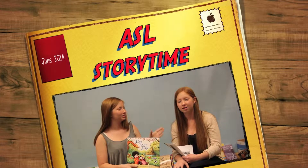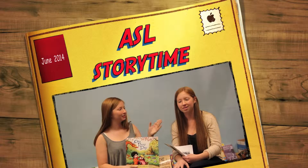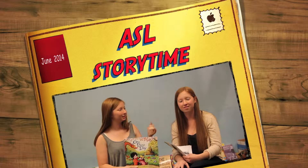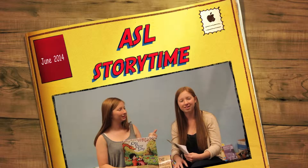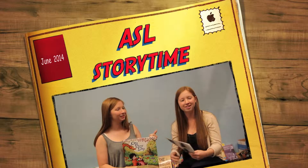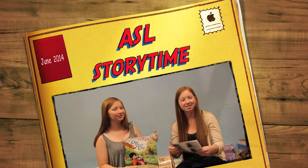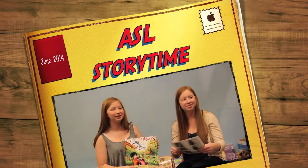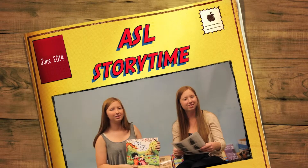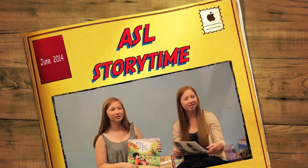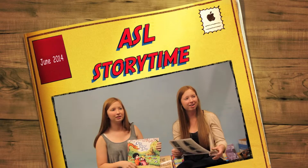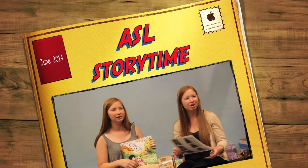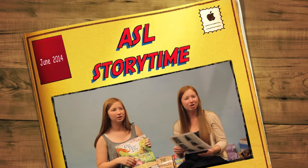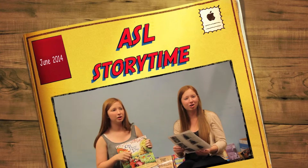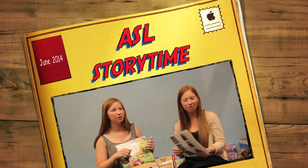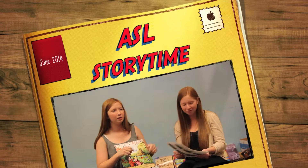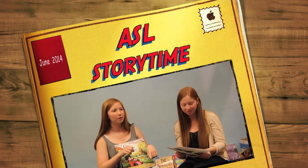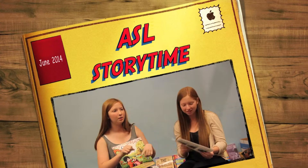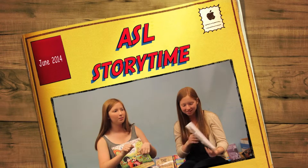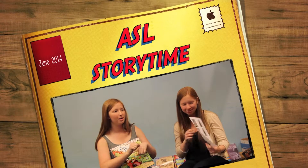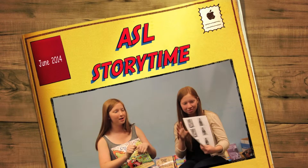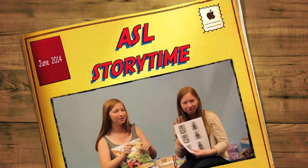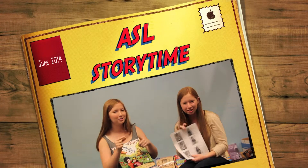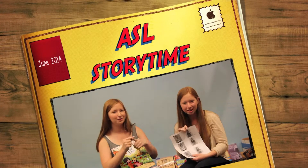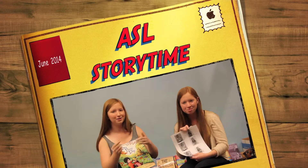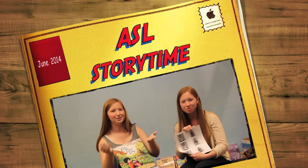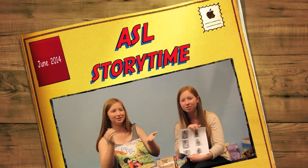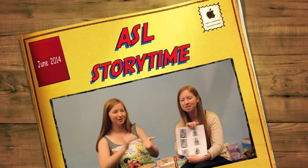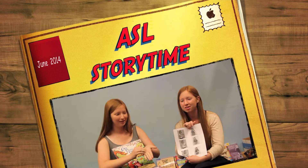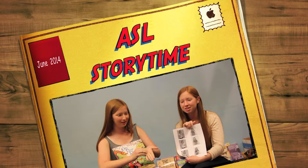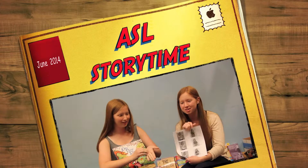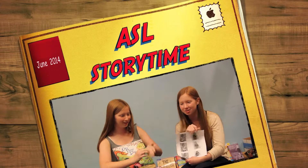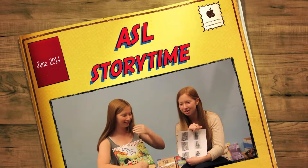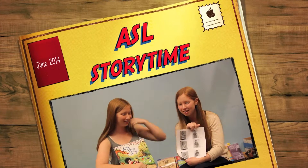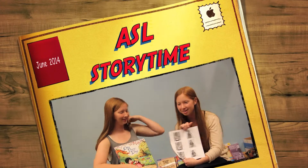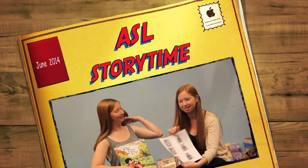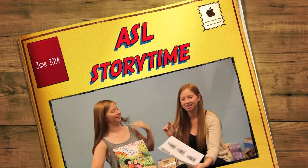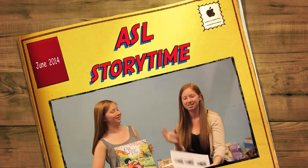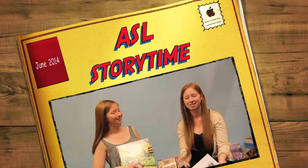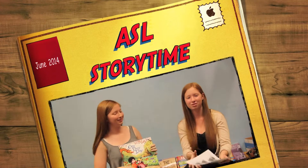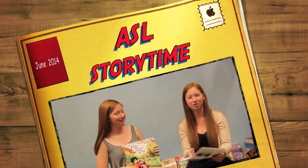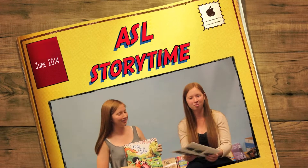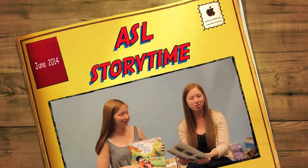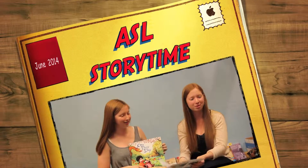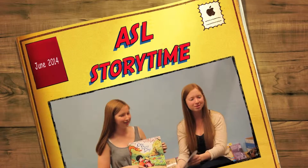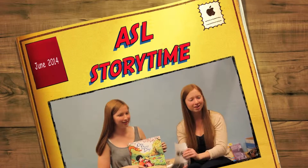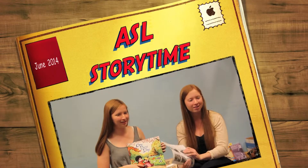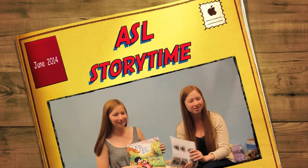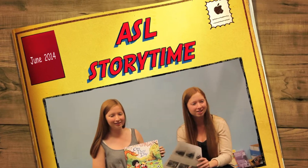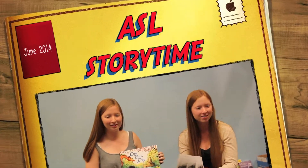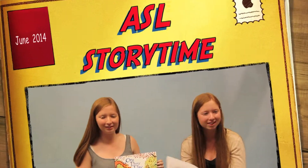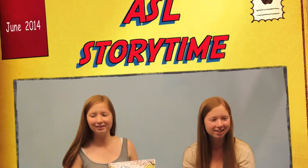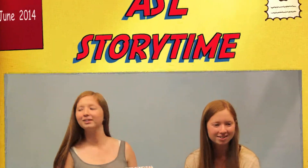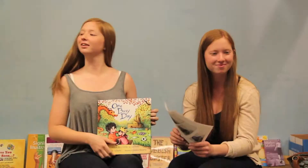okay first we're going to go over the words one more time before we start the story so if you want to pull those out and take a look at them